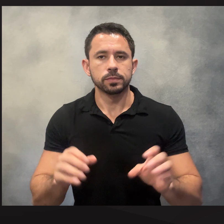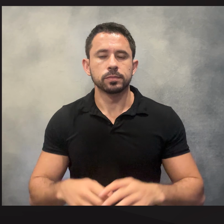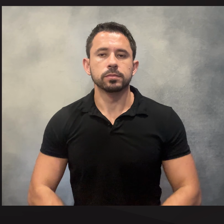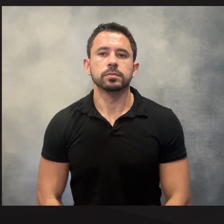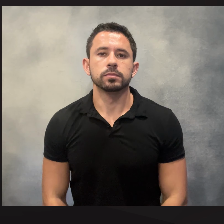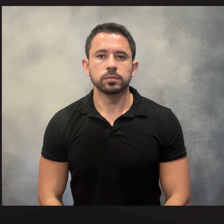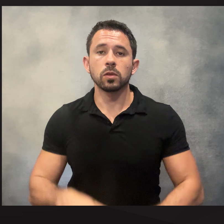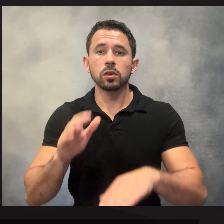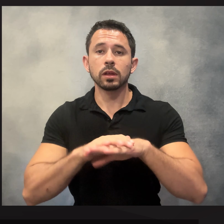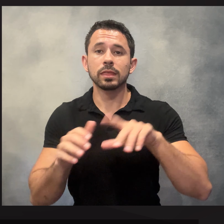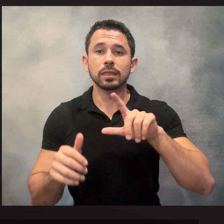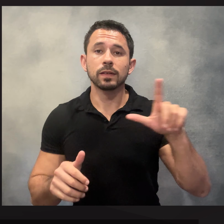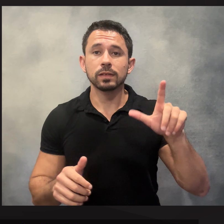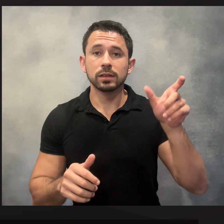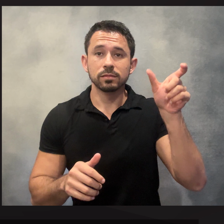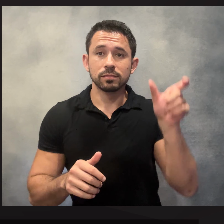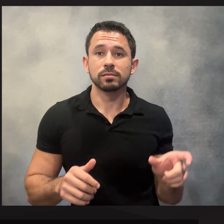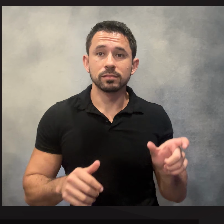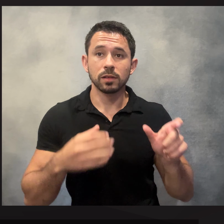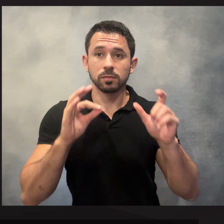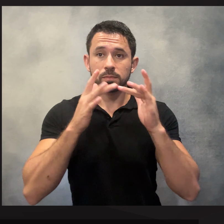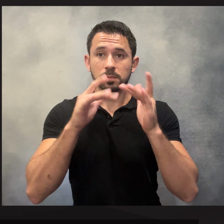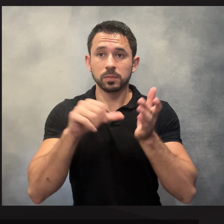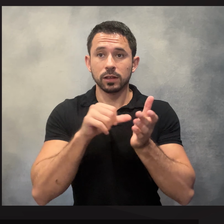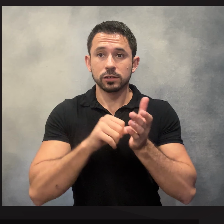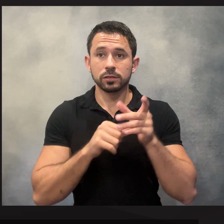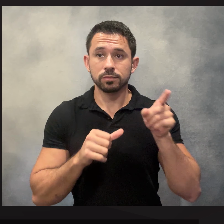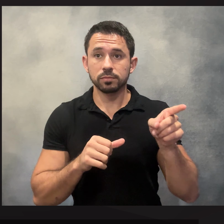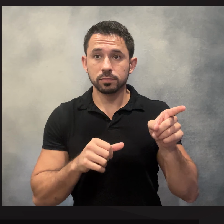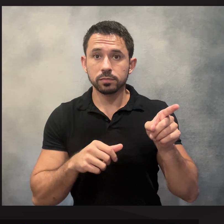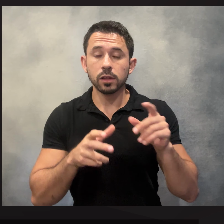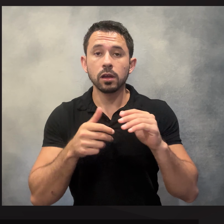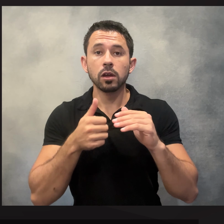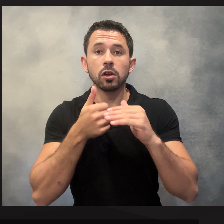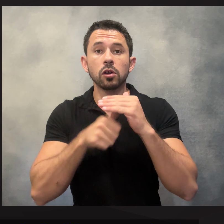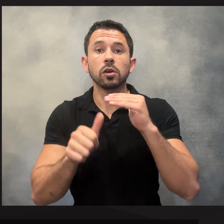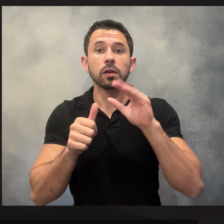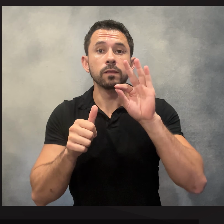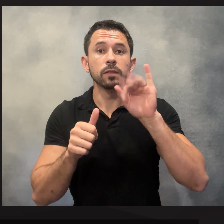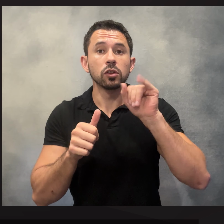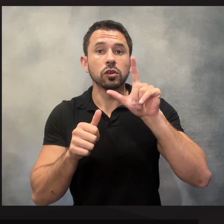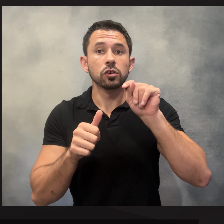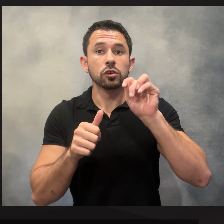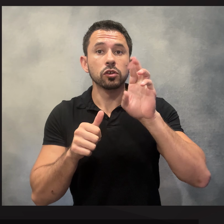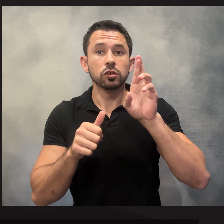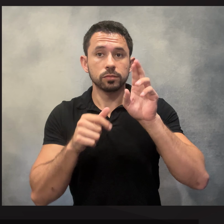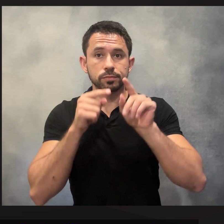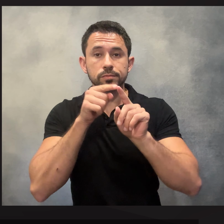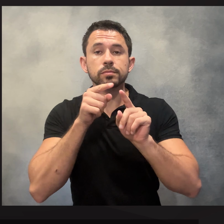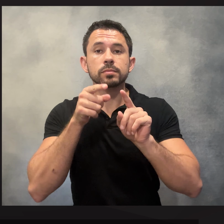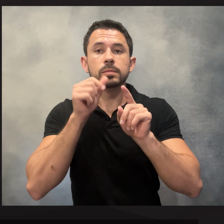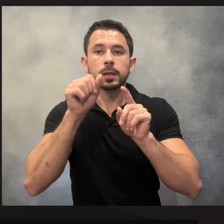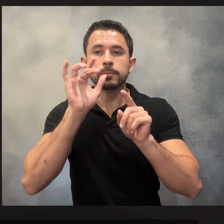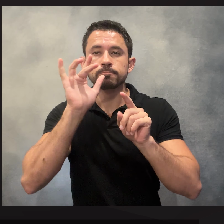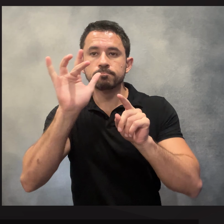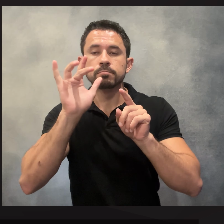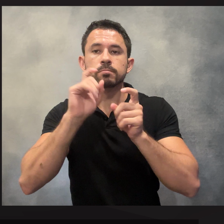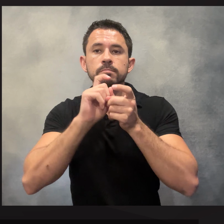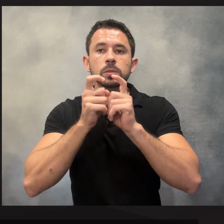On the left side of the web page under the filter, you can toggle the grouping and aggregation panel.